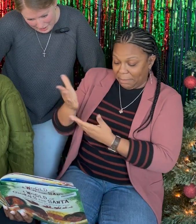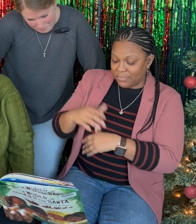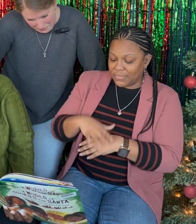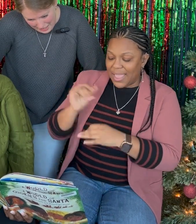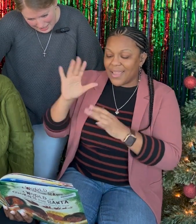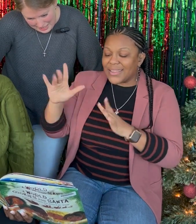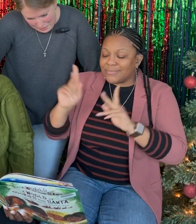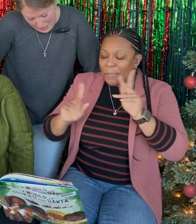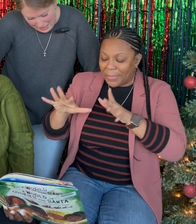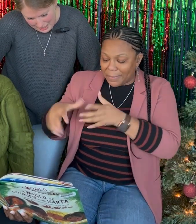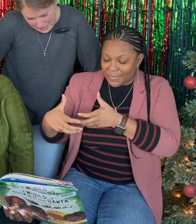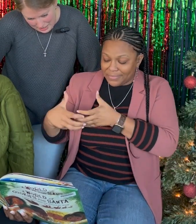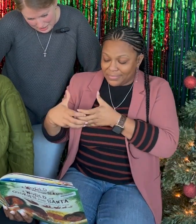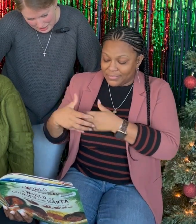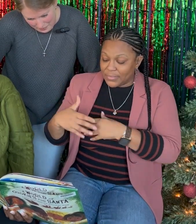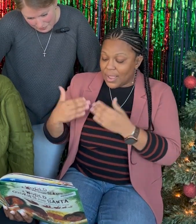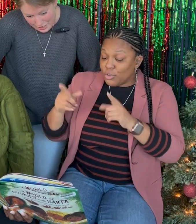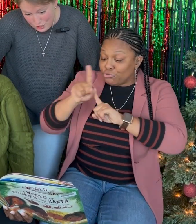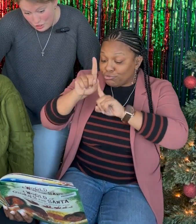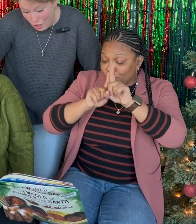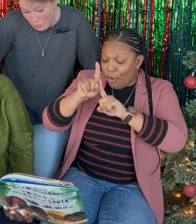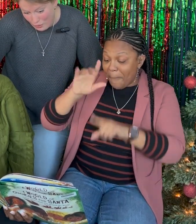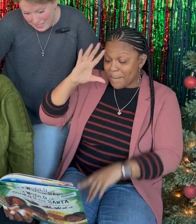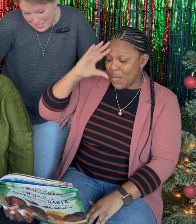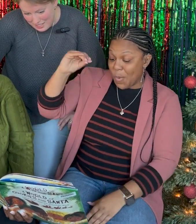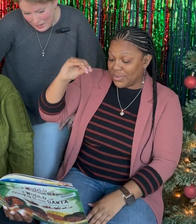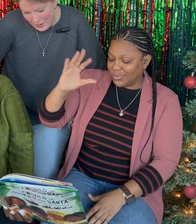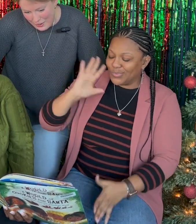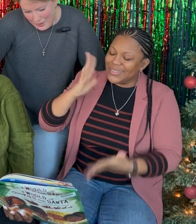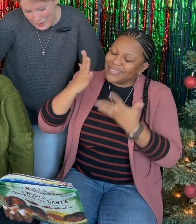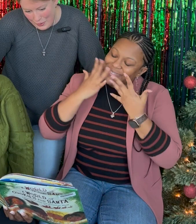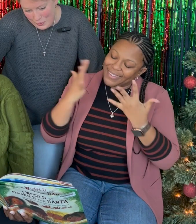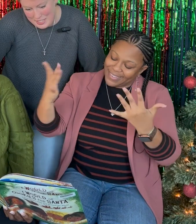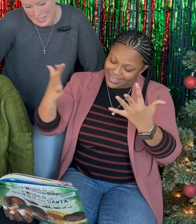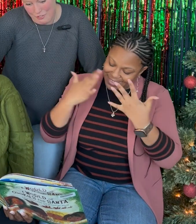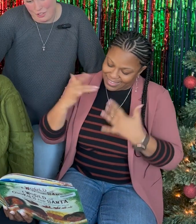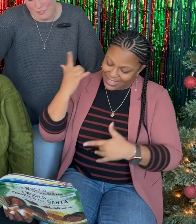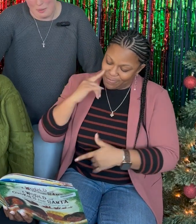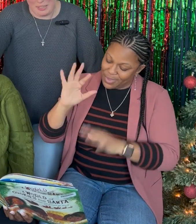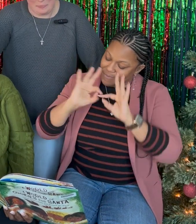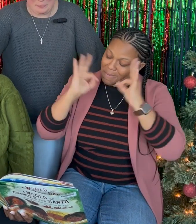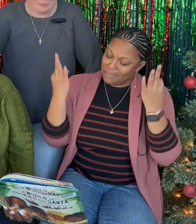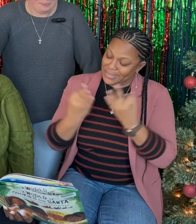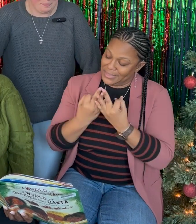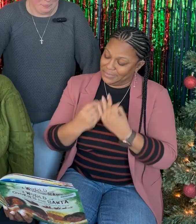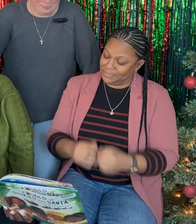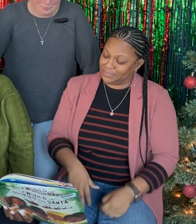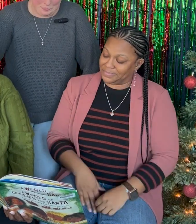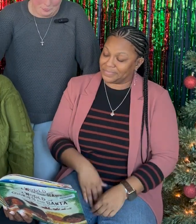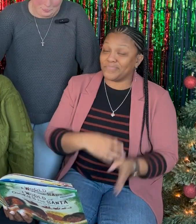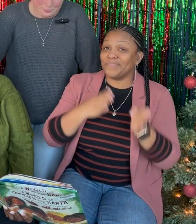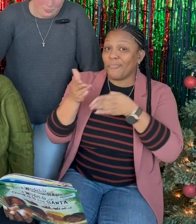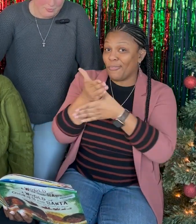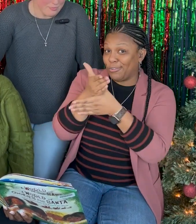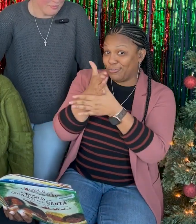with him and his companions, the Star Boys, who sing for the family.